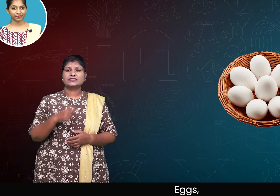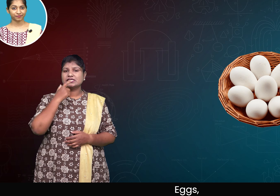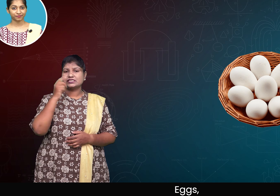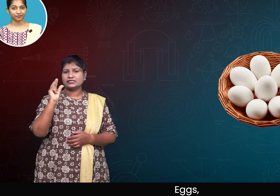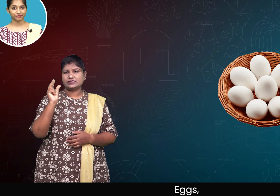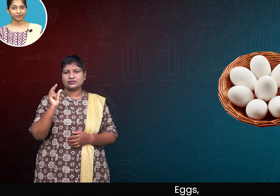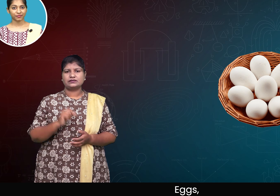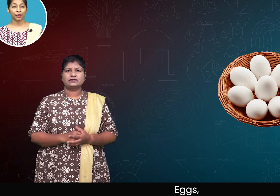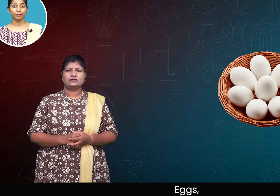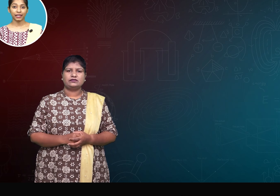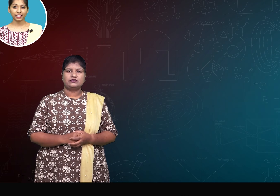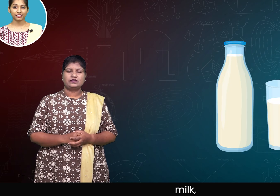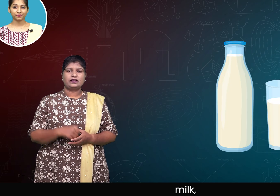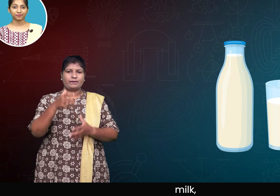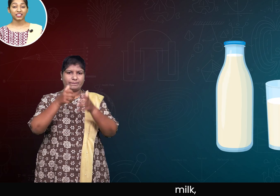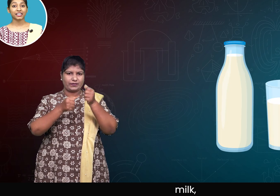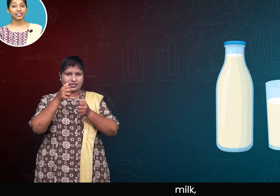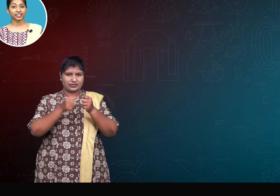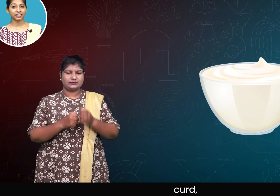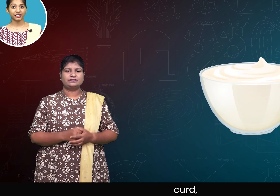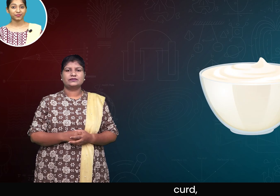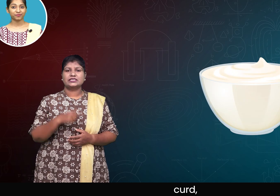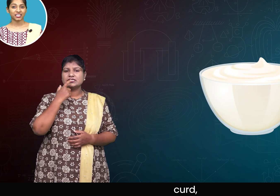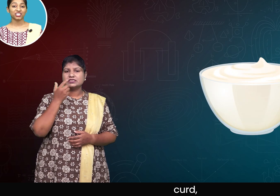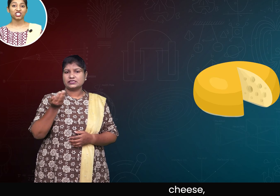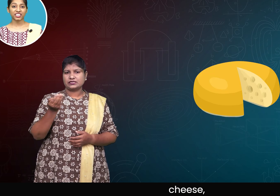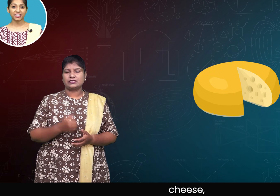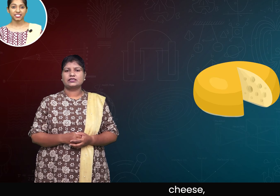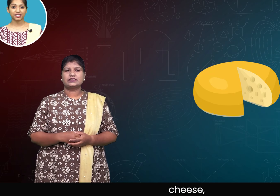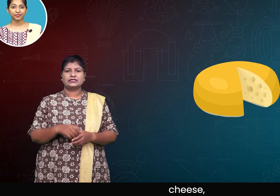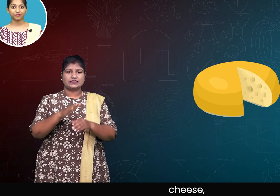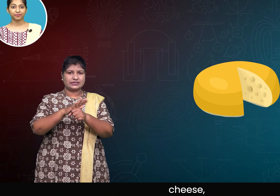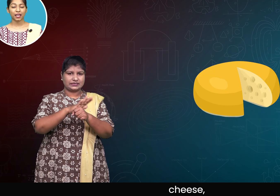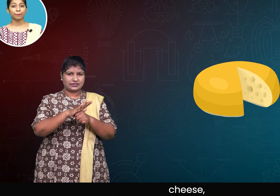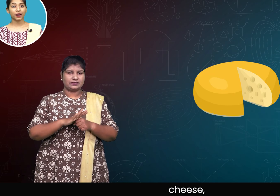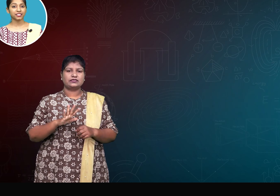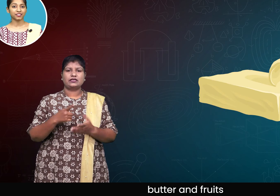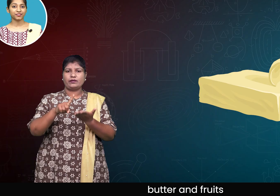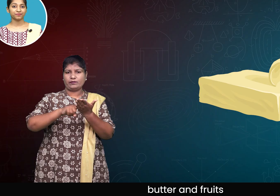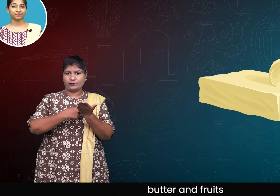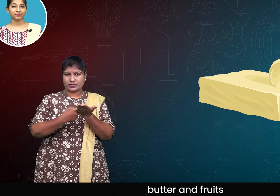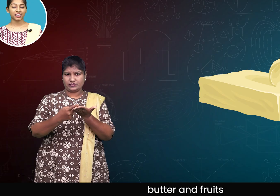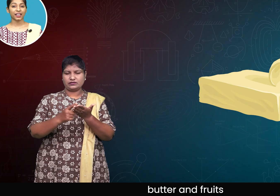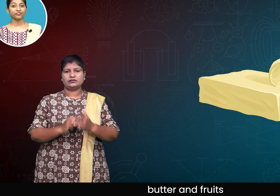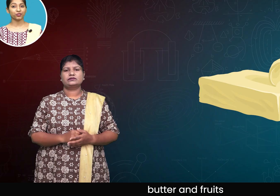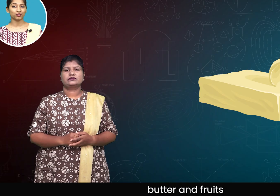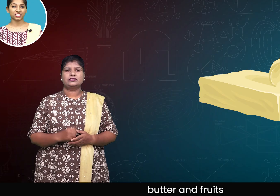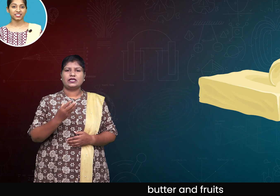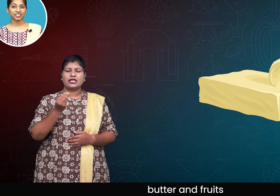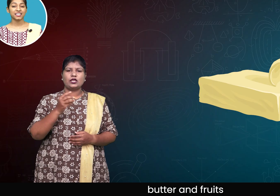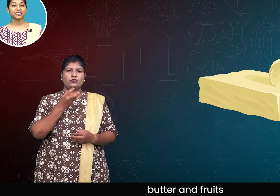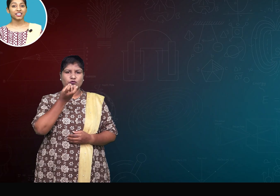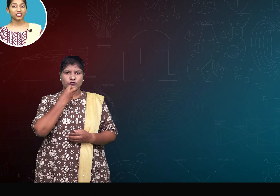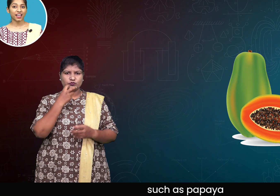Eggs, milk, curd, cheese, butter and